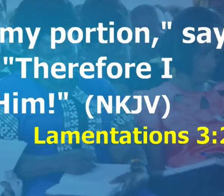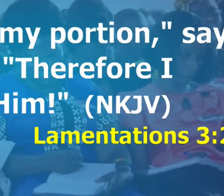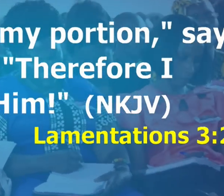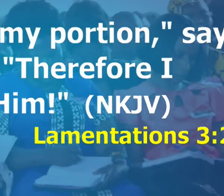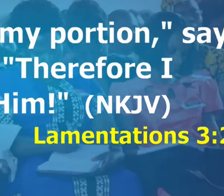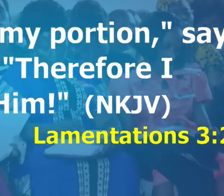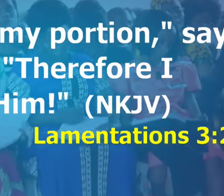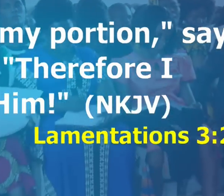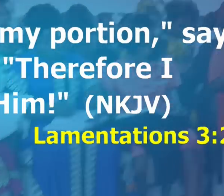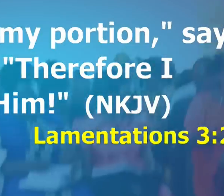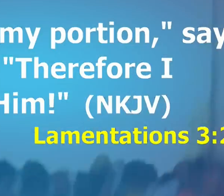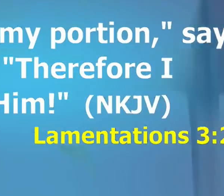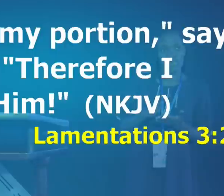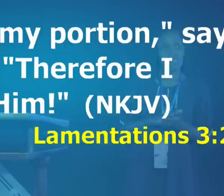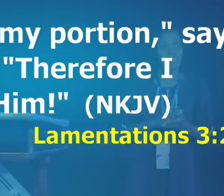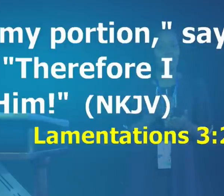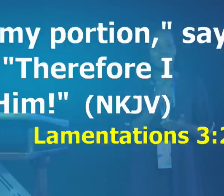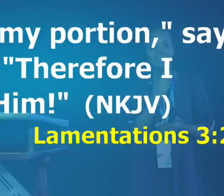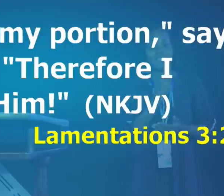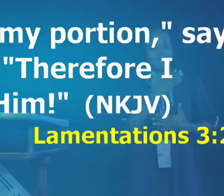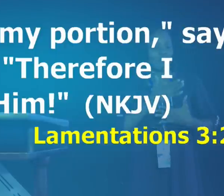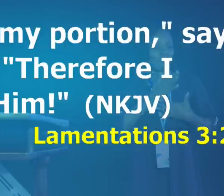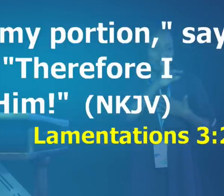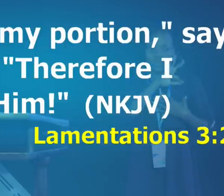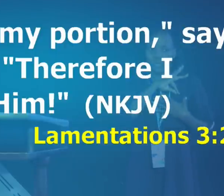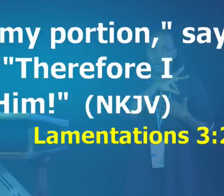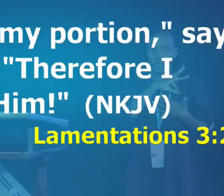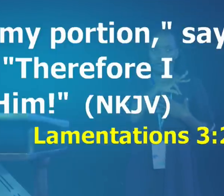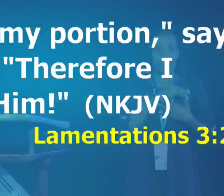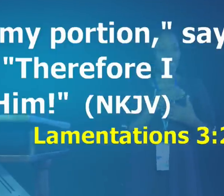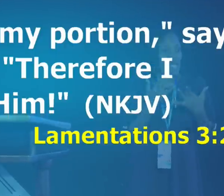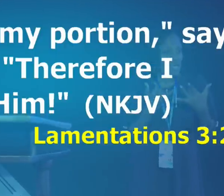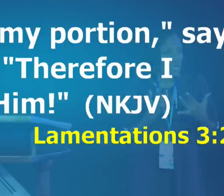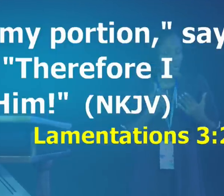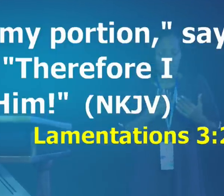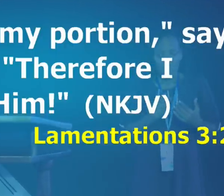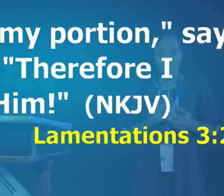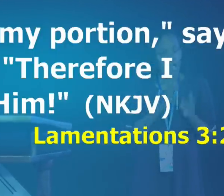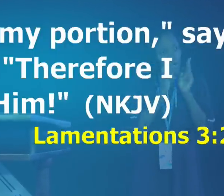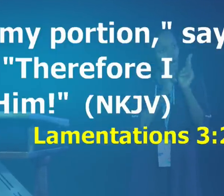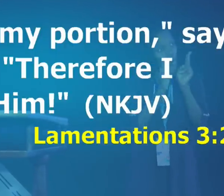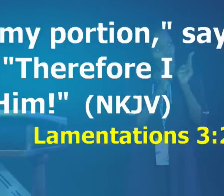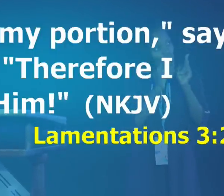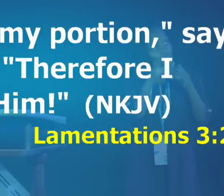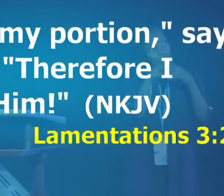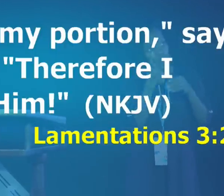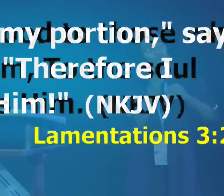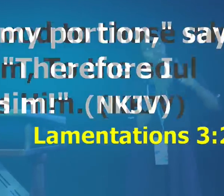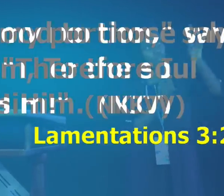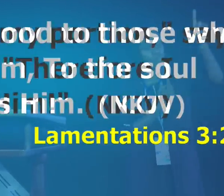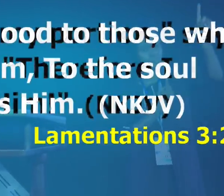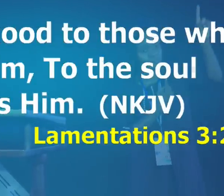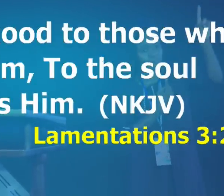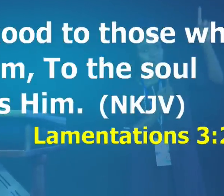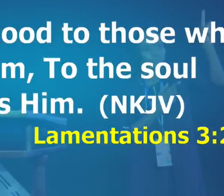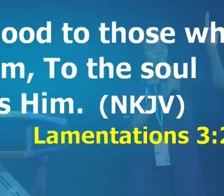portion, says my soul. Therefore, I hope in him.